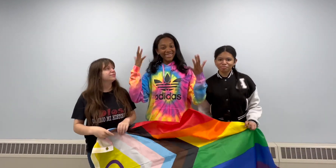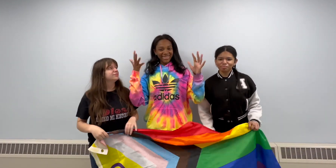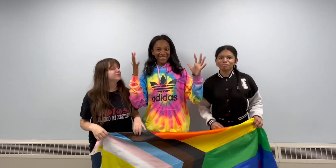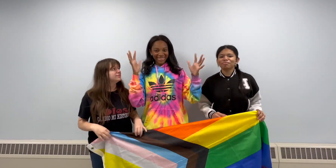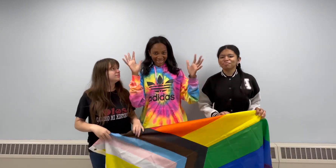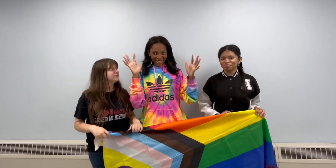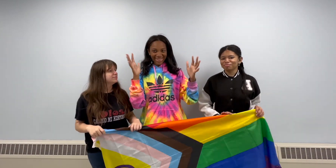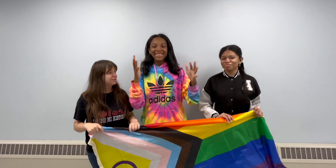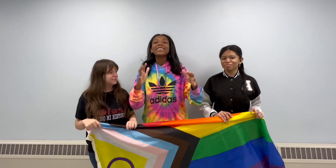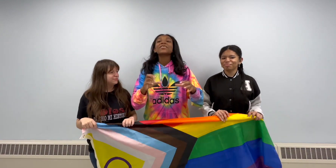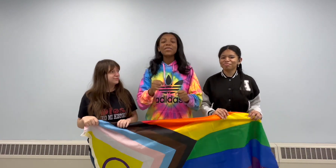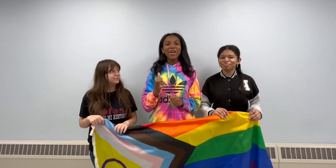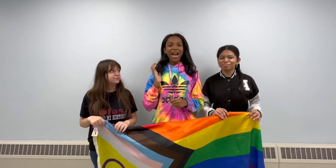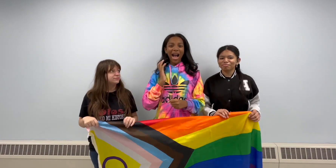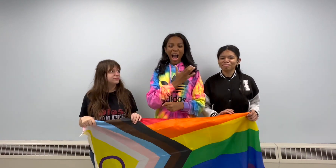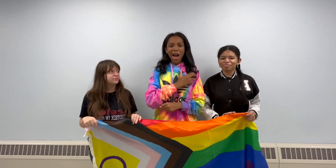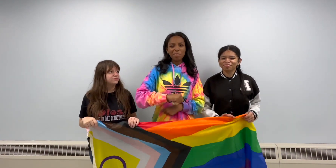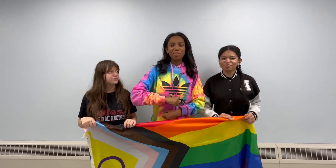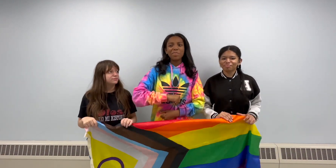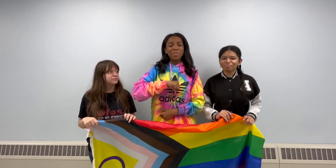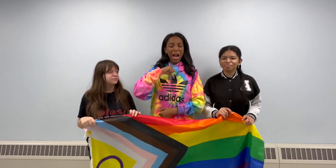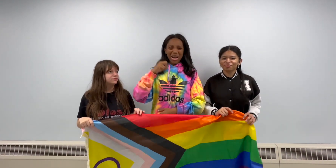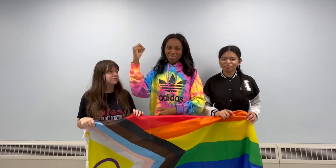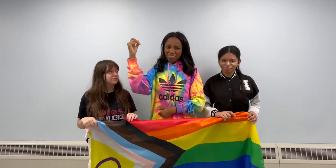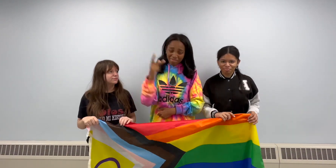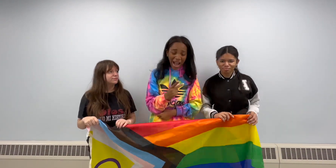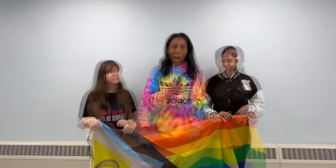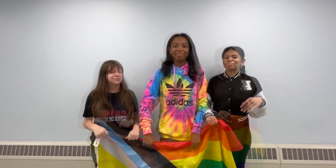Alright! We got our Pride flag back!